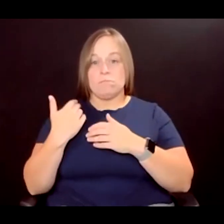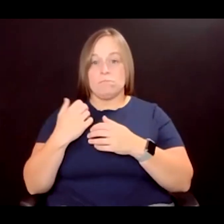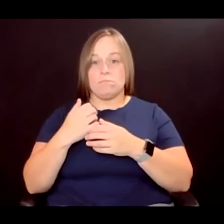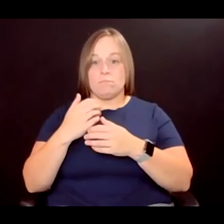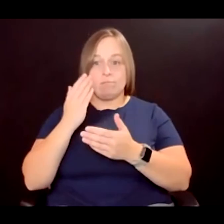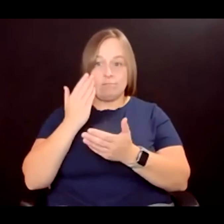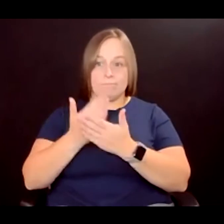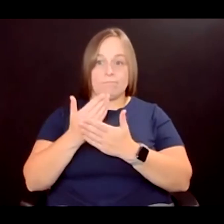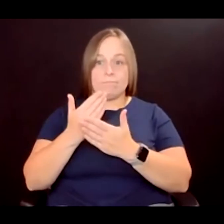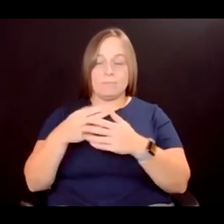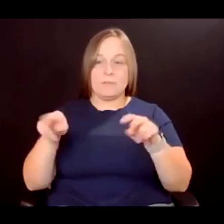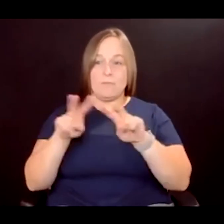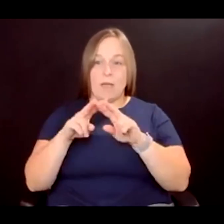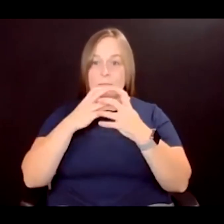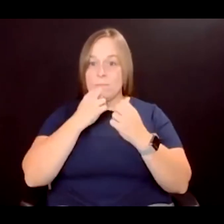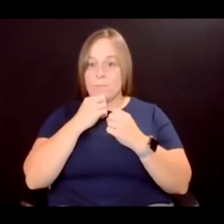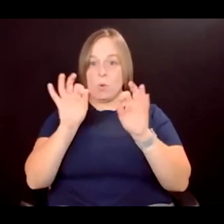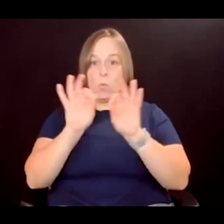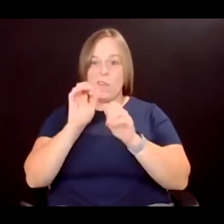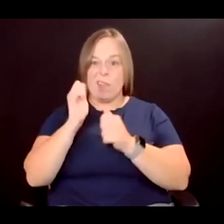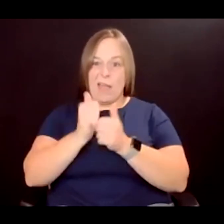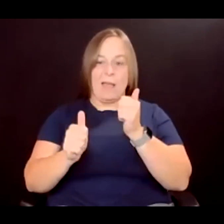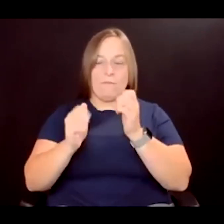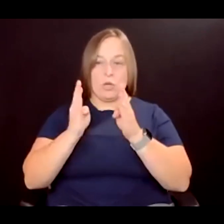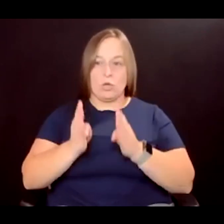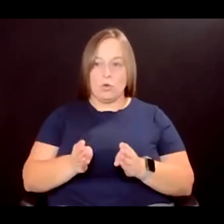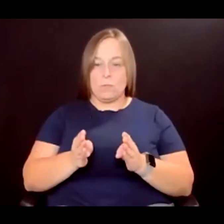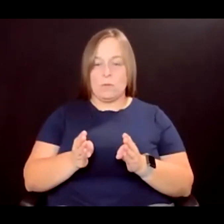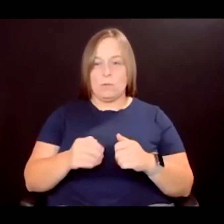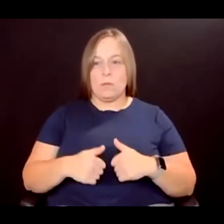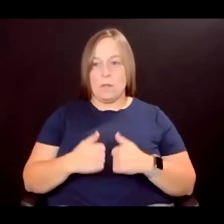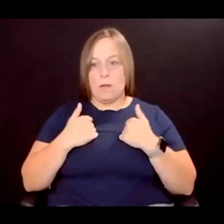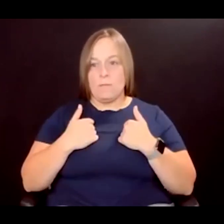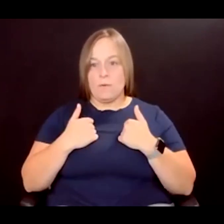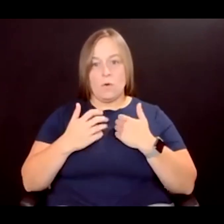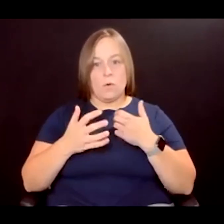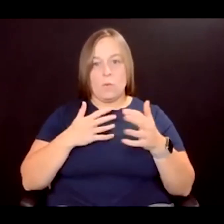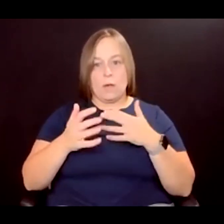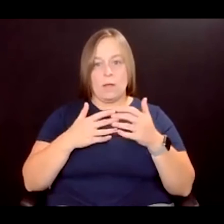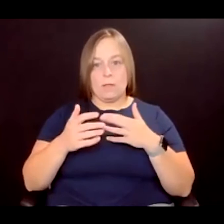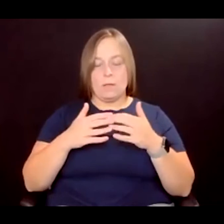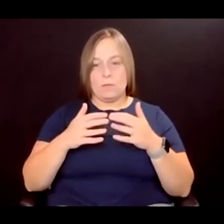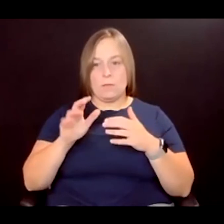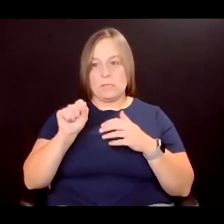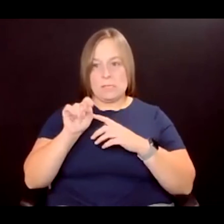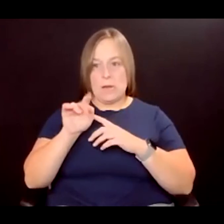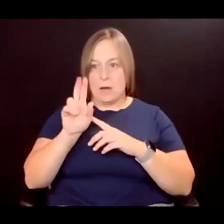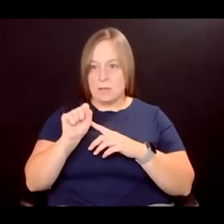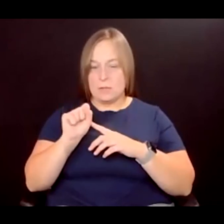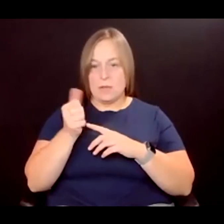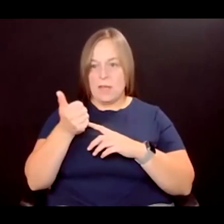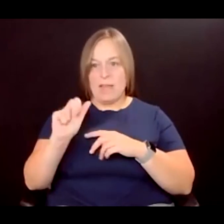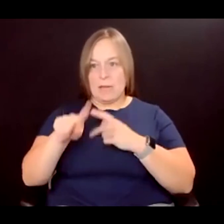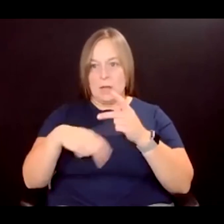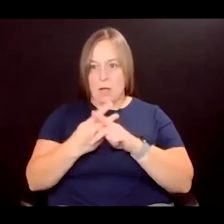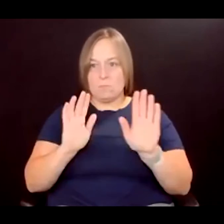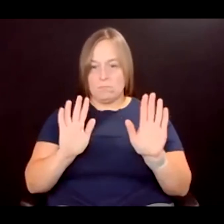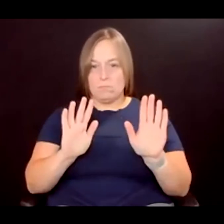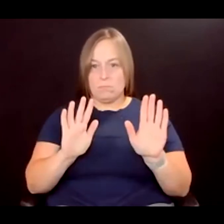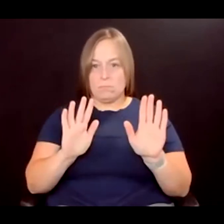thanks, Kaya. So anyway, yeah, what the question or the statement, I should have phrased it as a question, but it